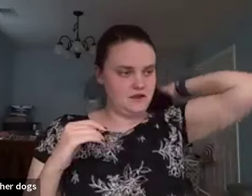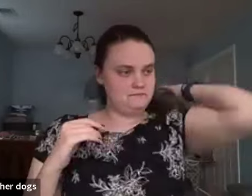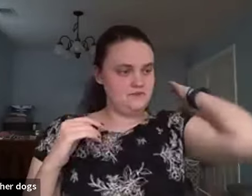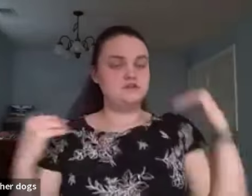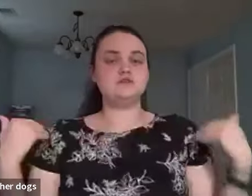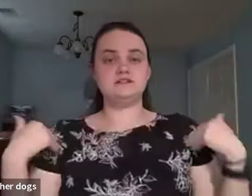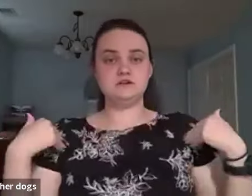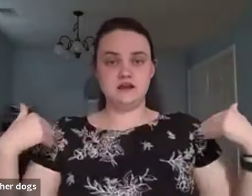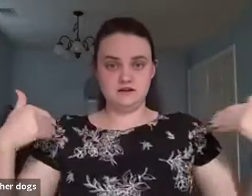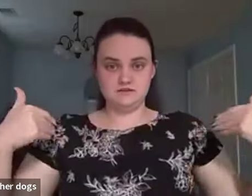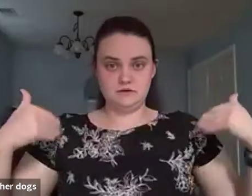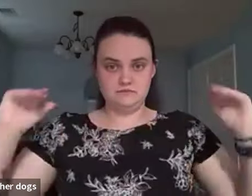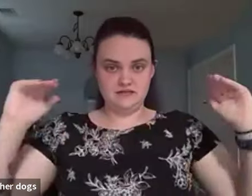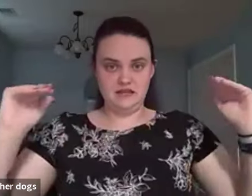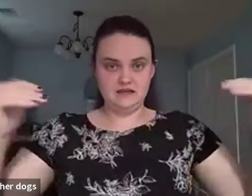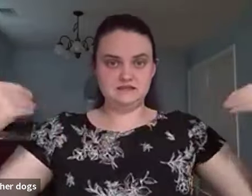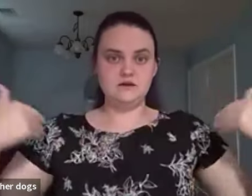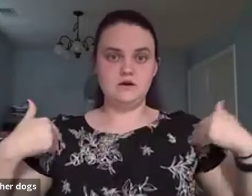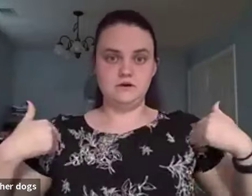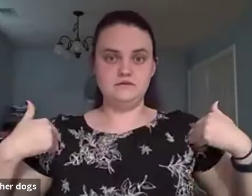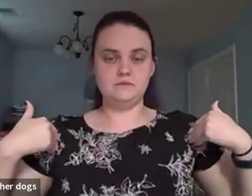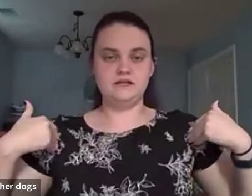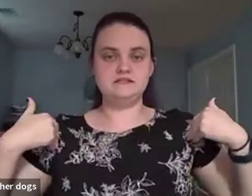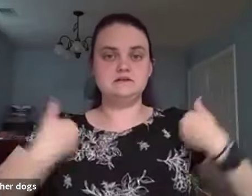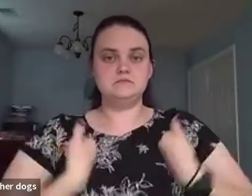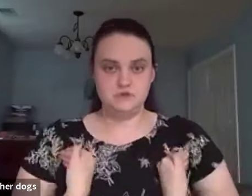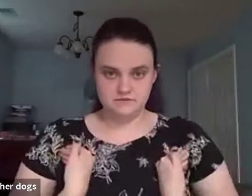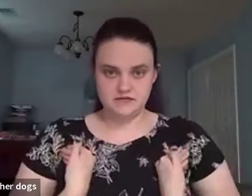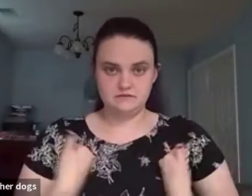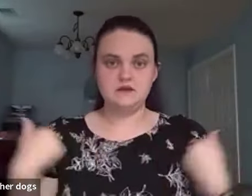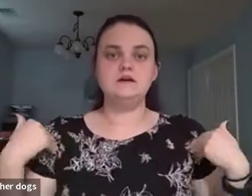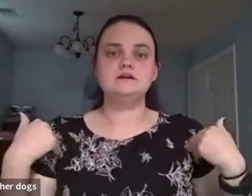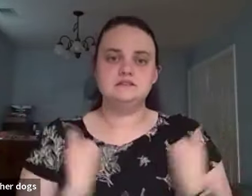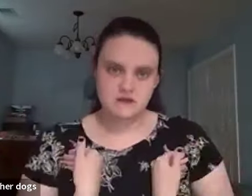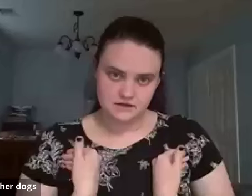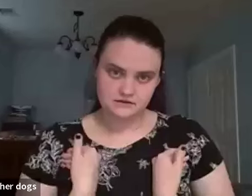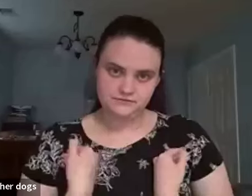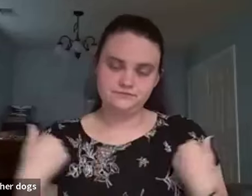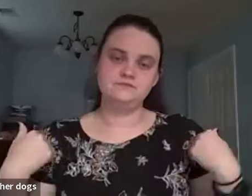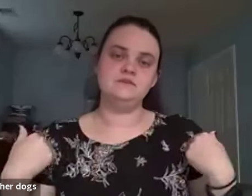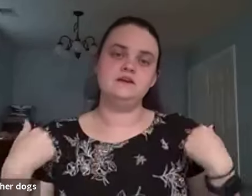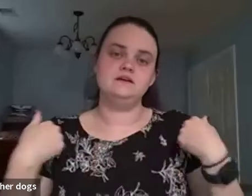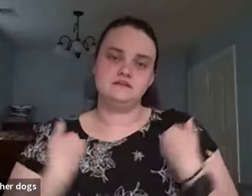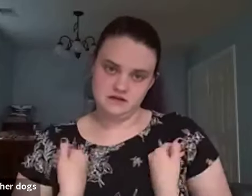okay. So back to our tired. So we had our bent hands above armpits, bring them down. Tired,